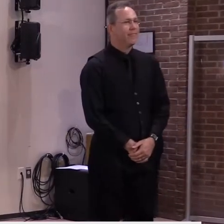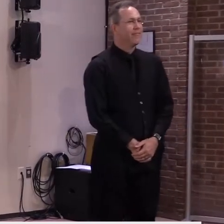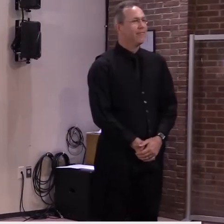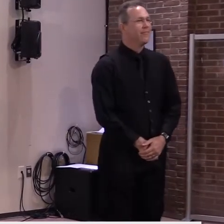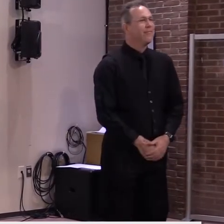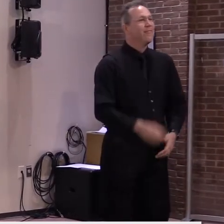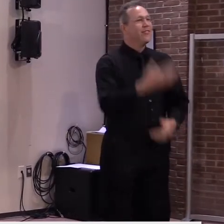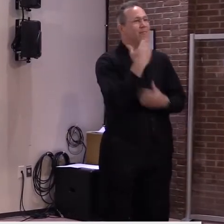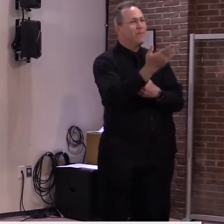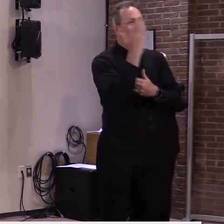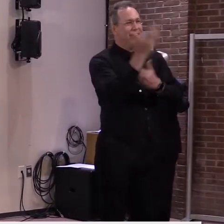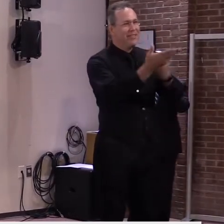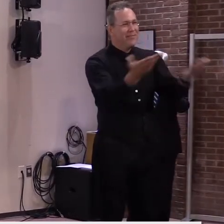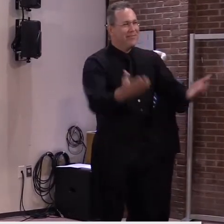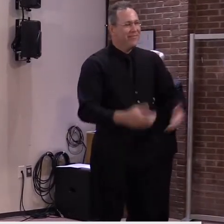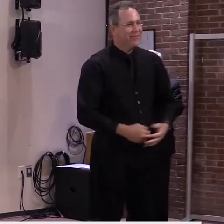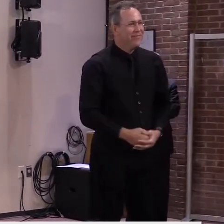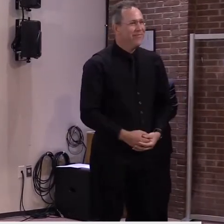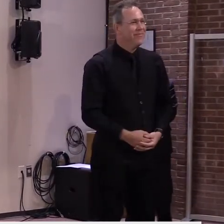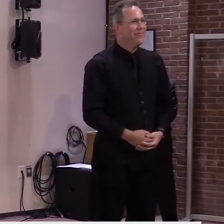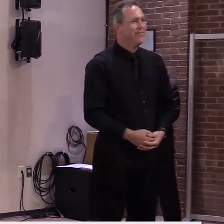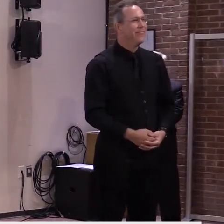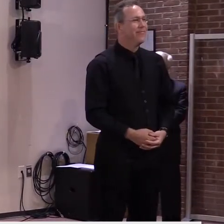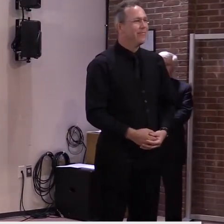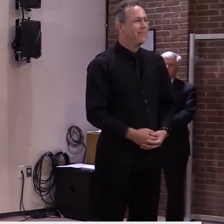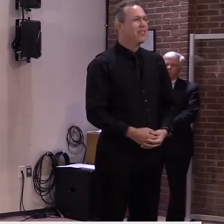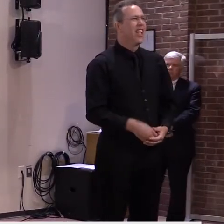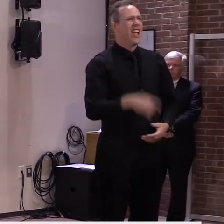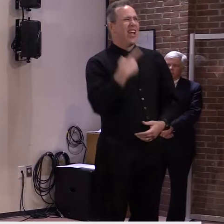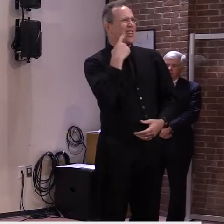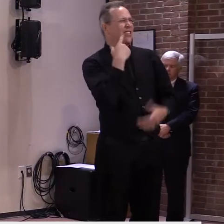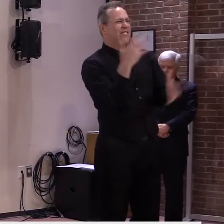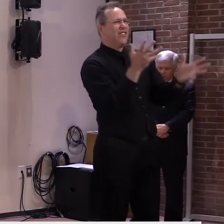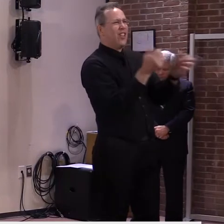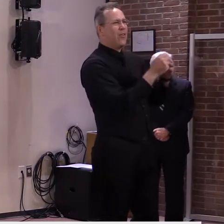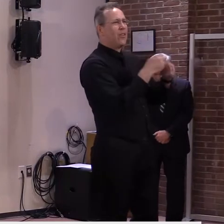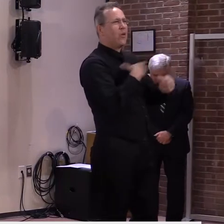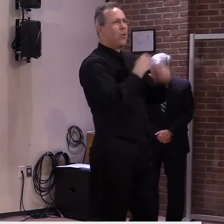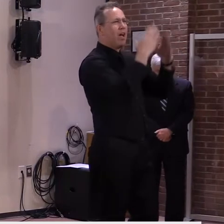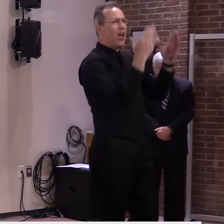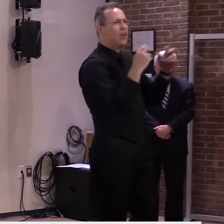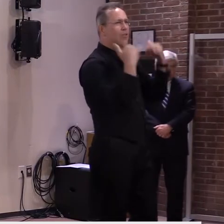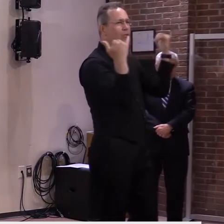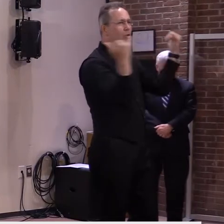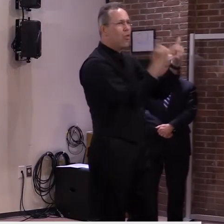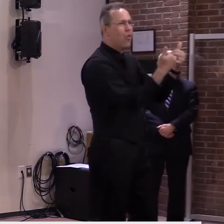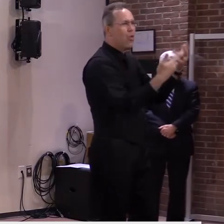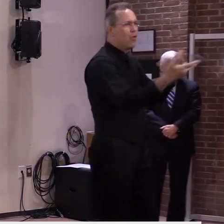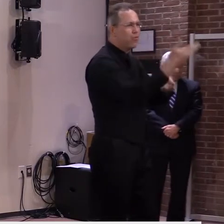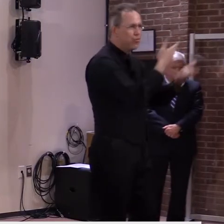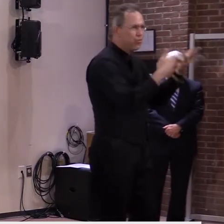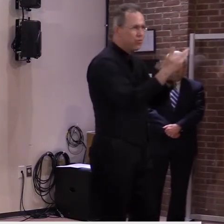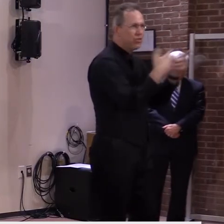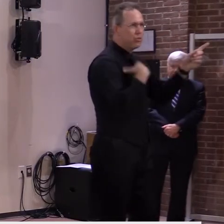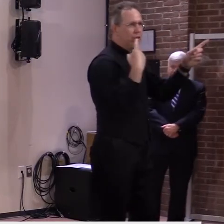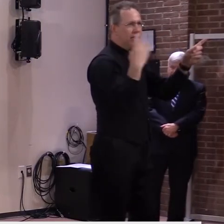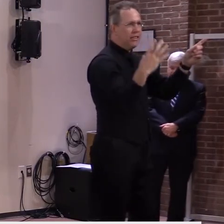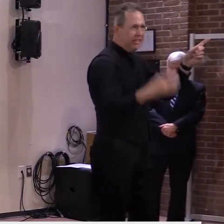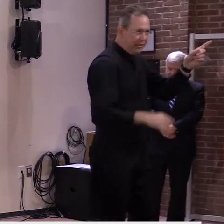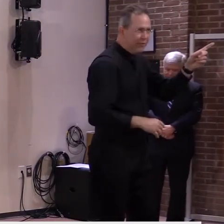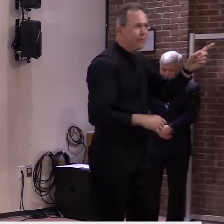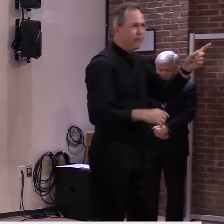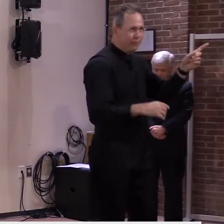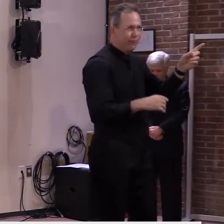Good morning, everyone. I just got off the phone with fellow governors, CDC Director Dr. Walensky, White